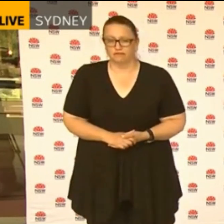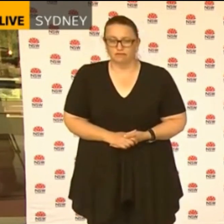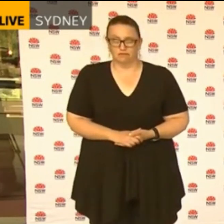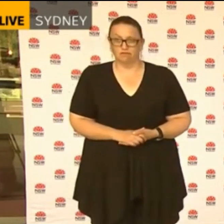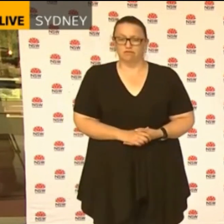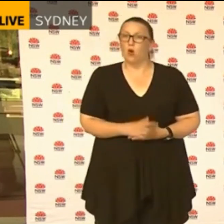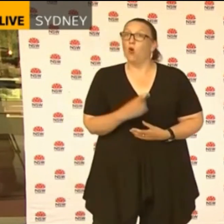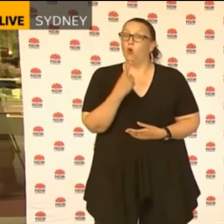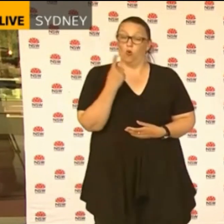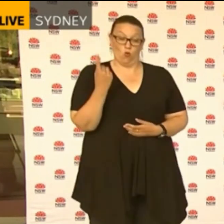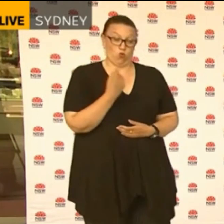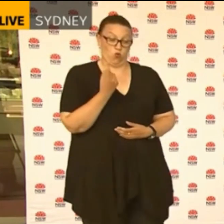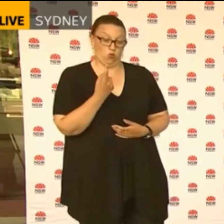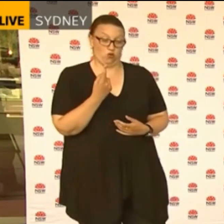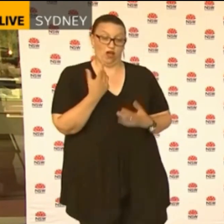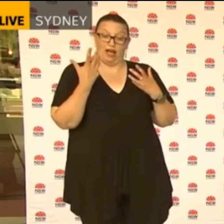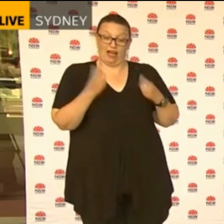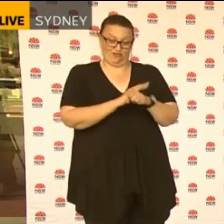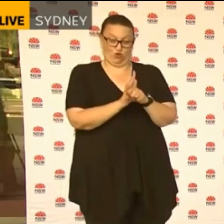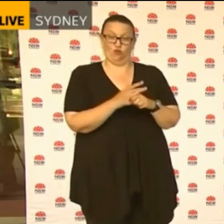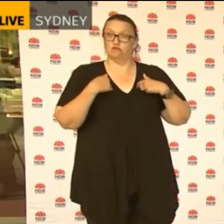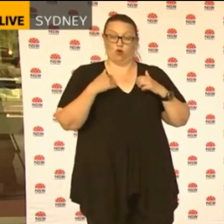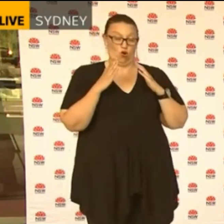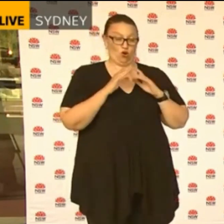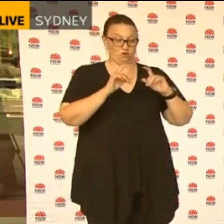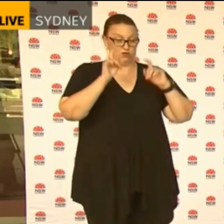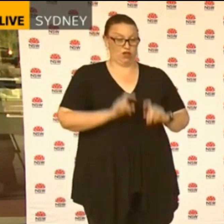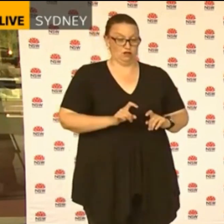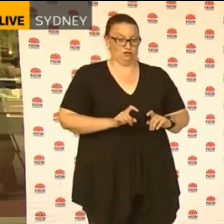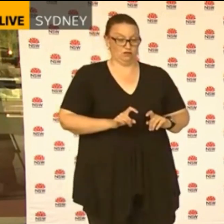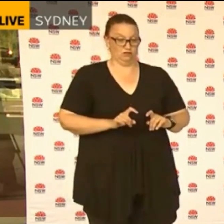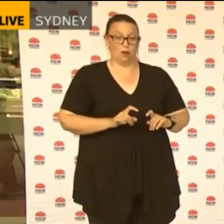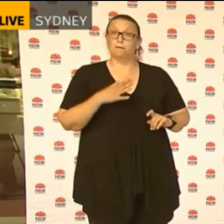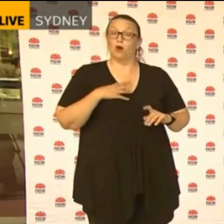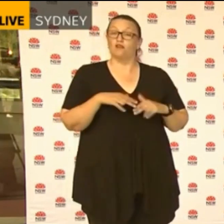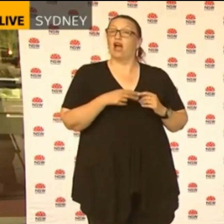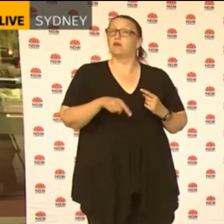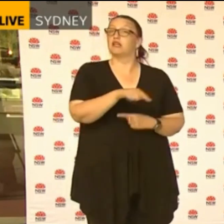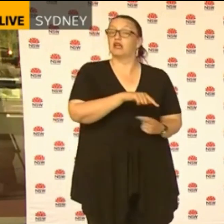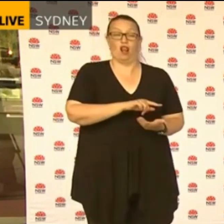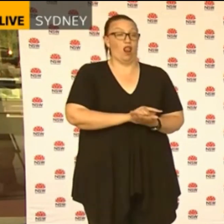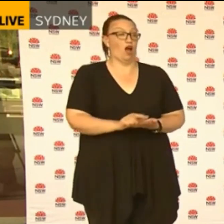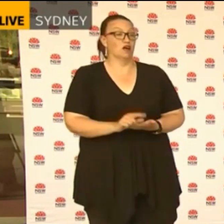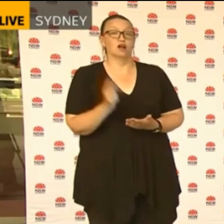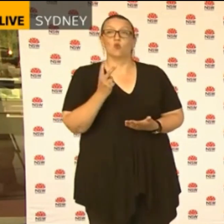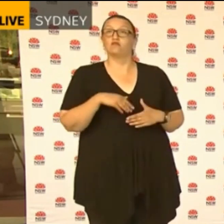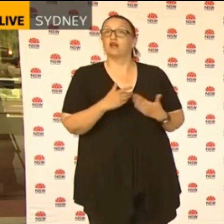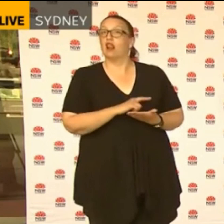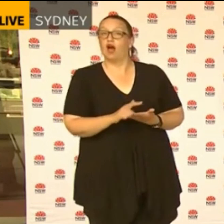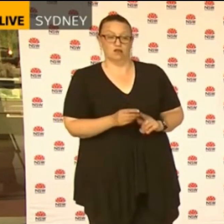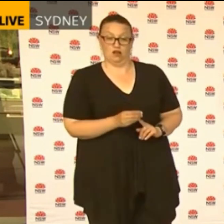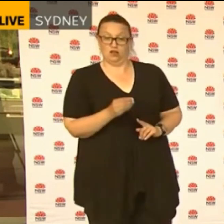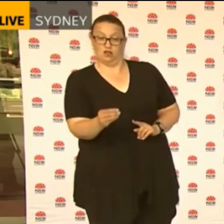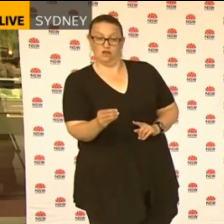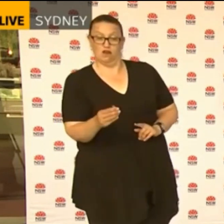isolating acquires the disease on day 12 or 13 is less of a concern than having a new case come up where we can't link. So even